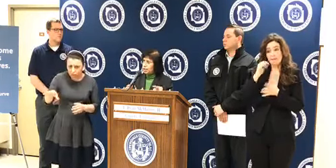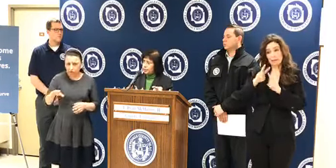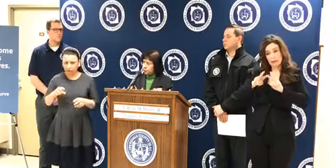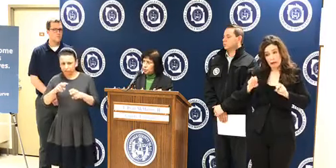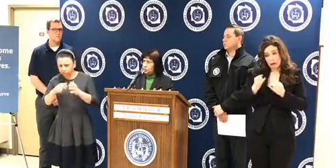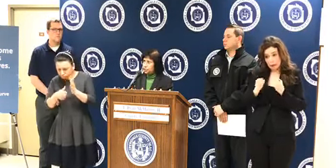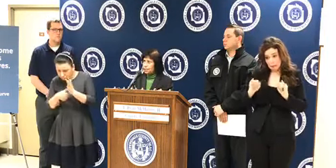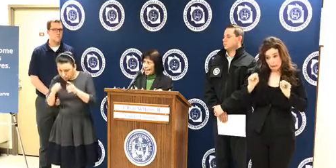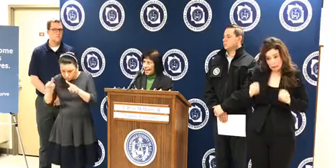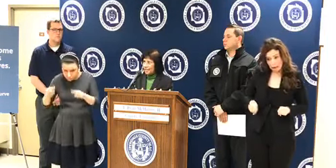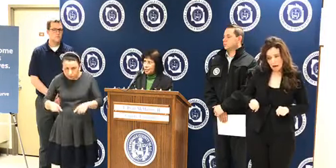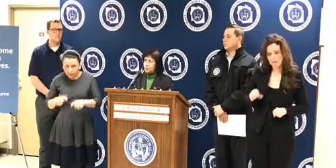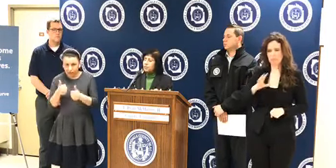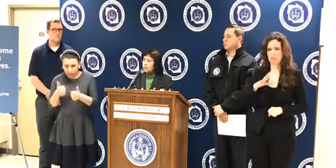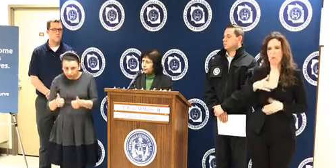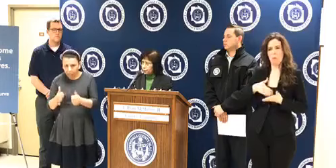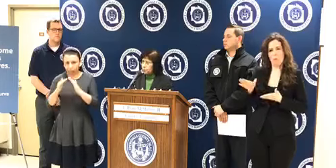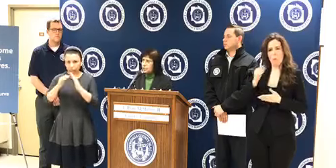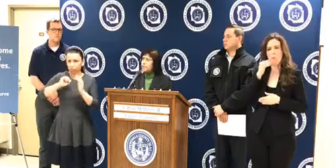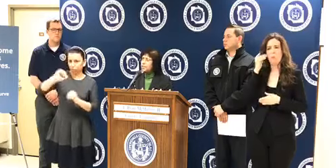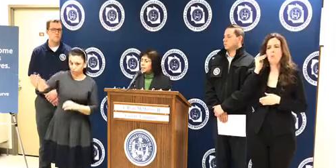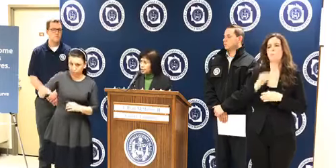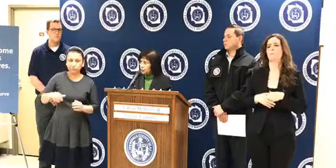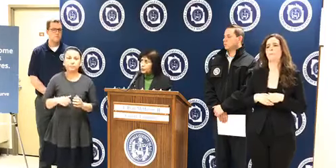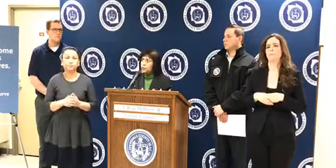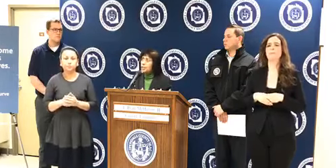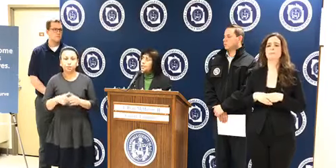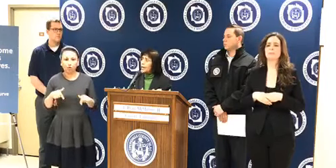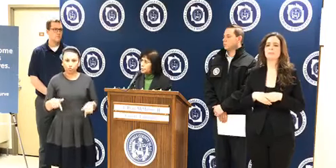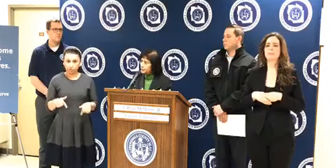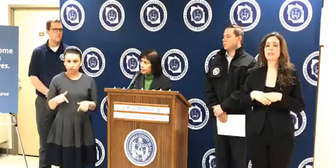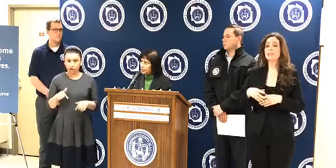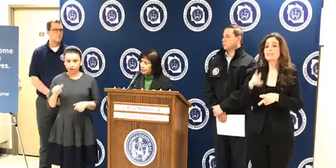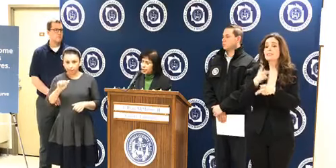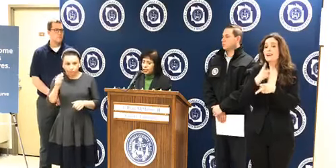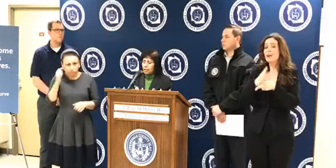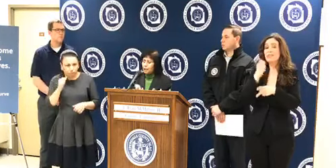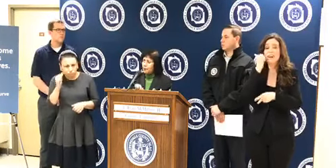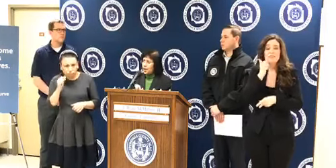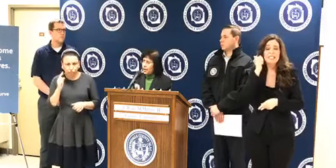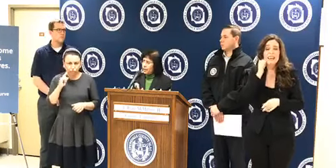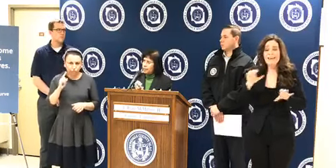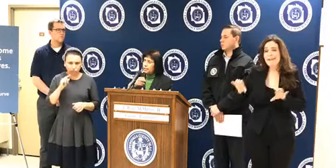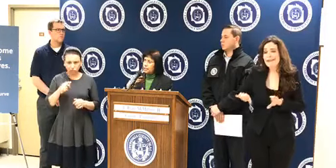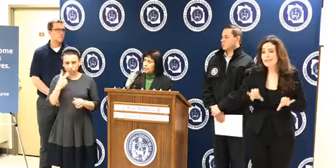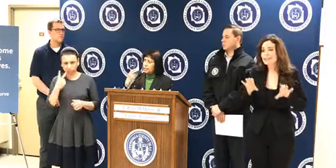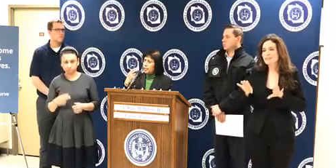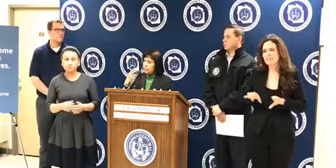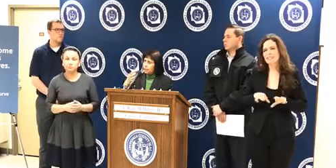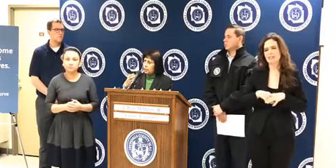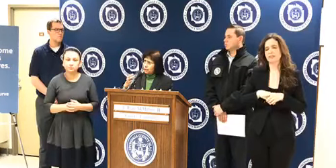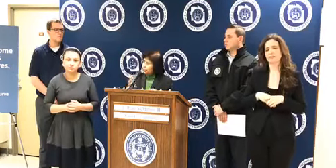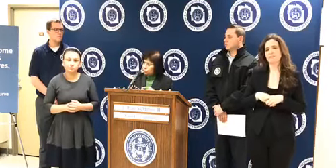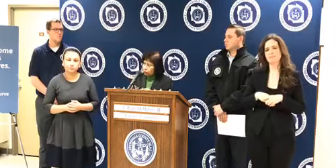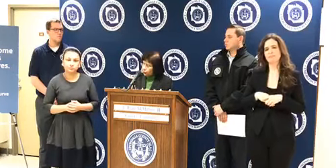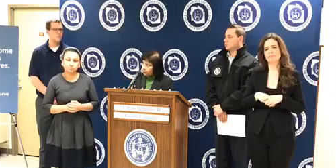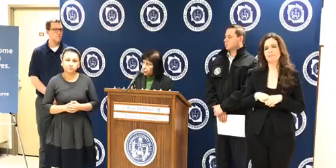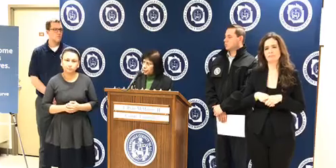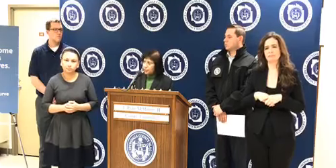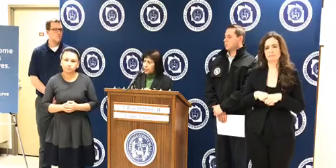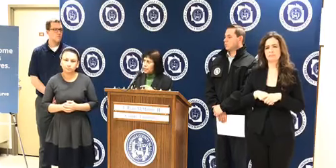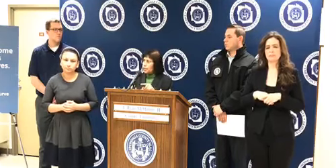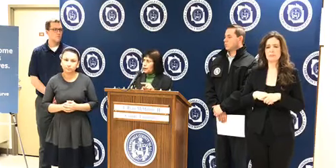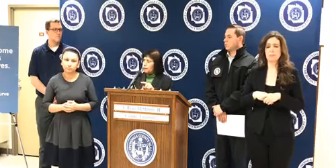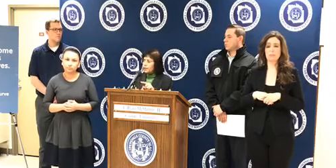sure that that person can be self-sufficient in taking care of your daily activities. And if there's no